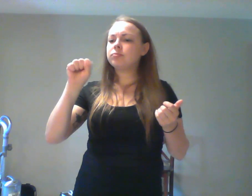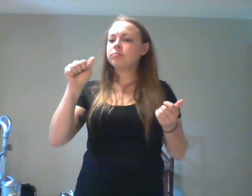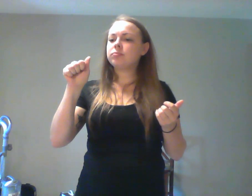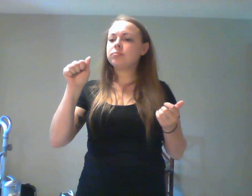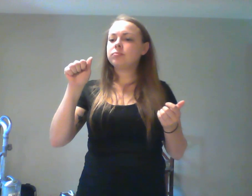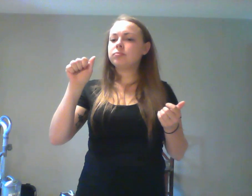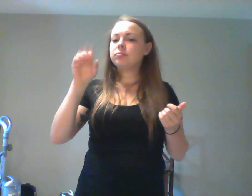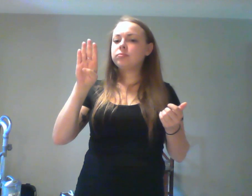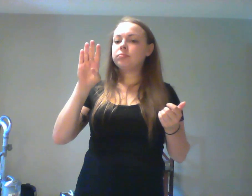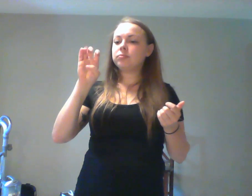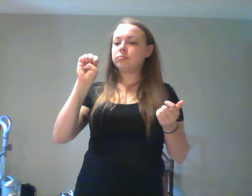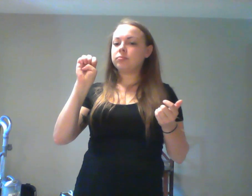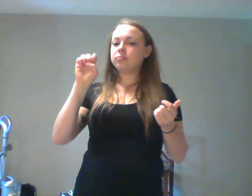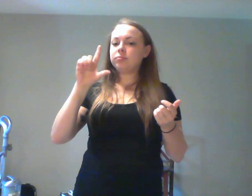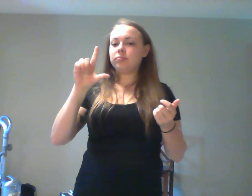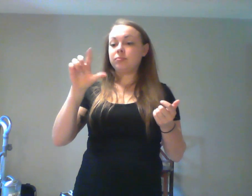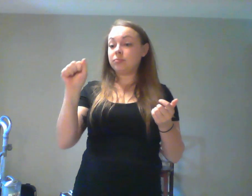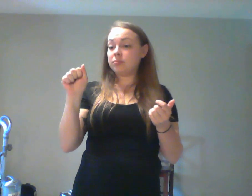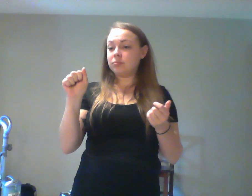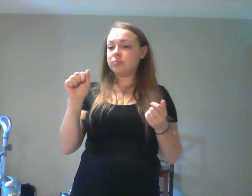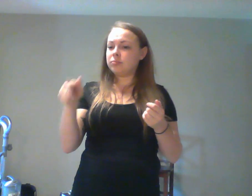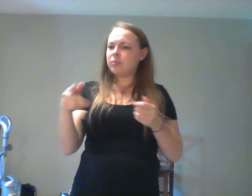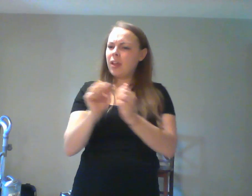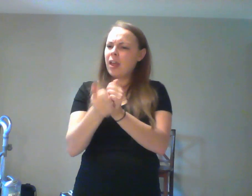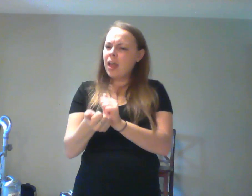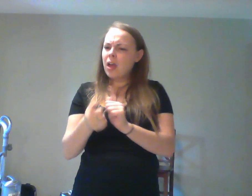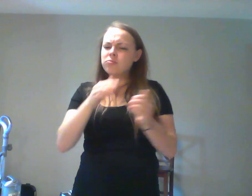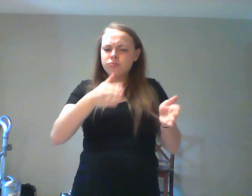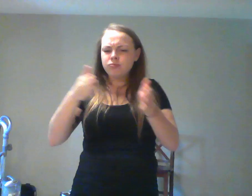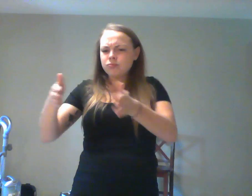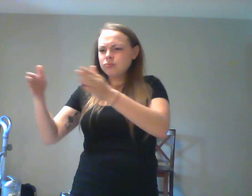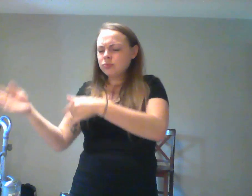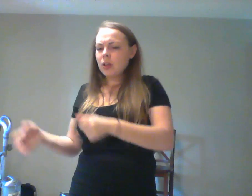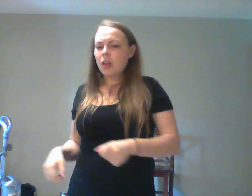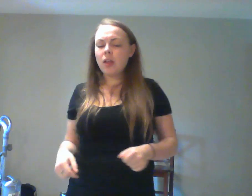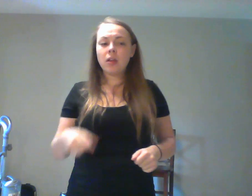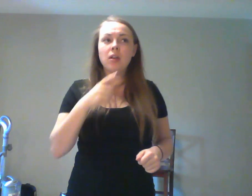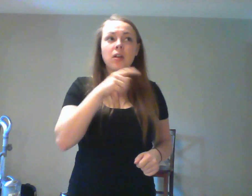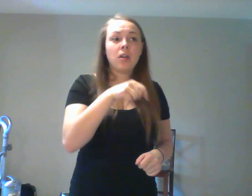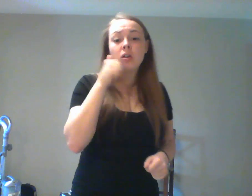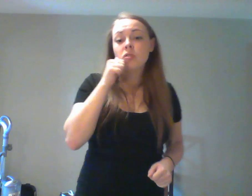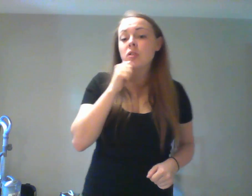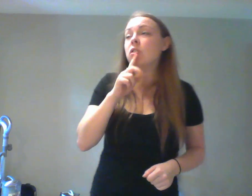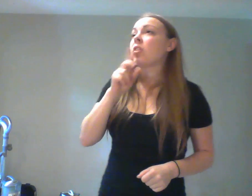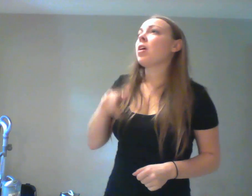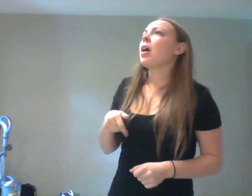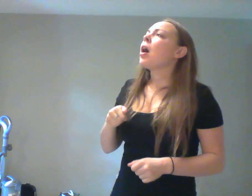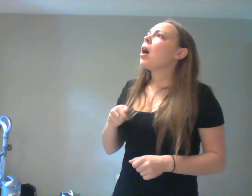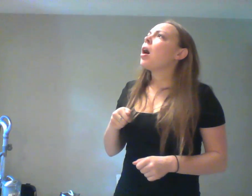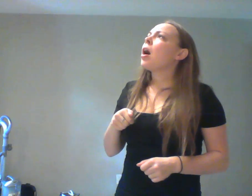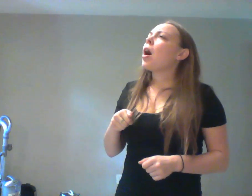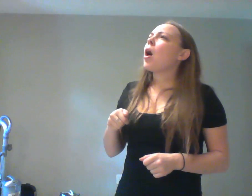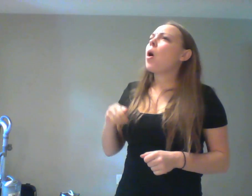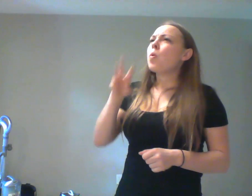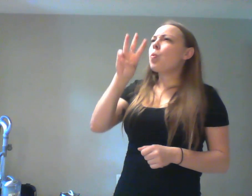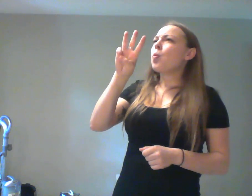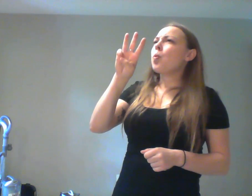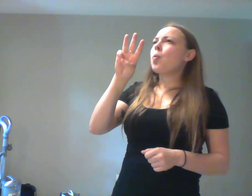A main idea web. Excellent idea, Isabella. Let me draw one of those. So we're going to label it frog and